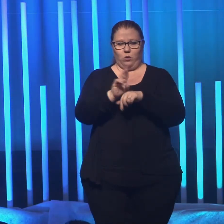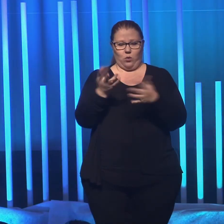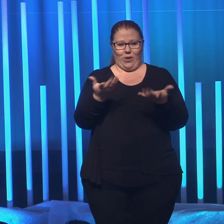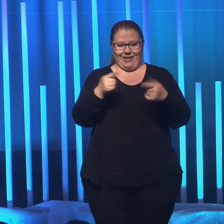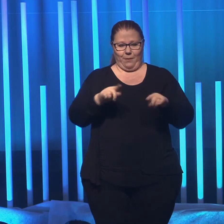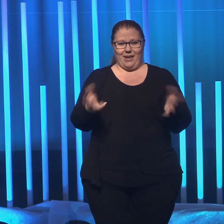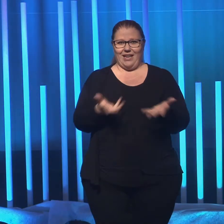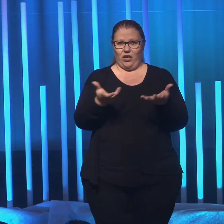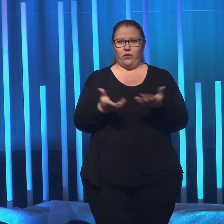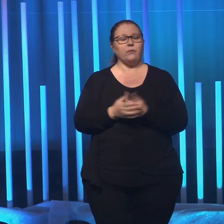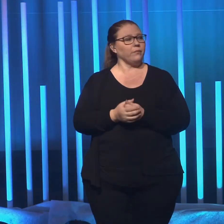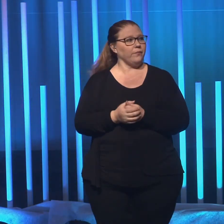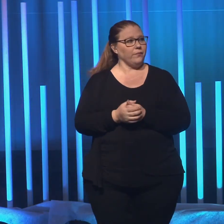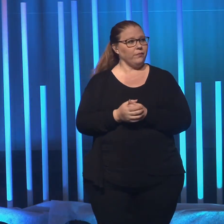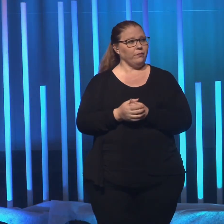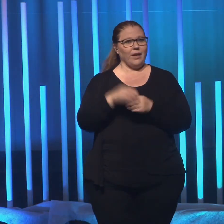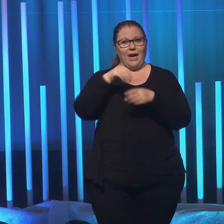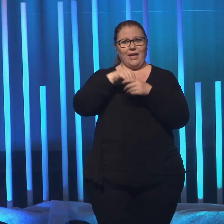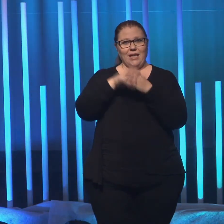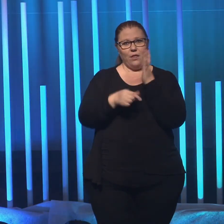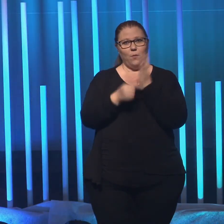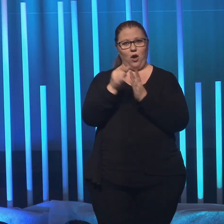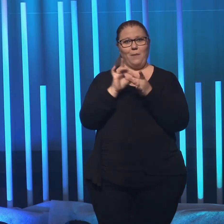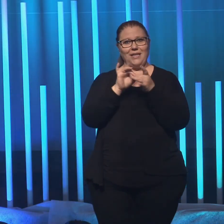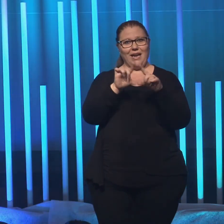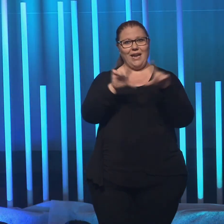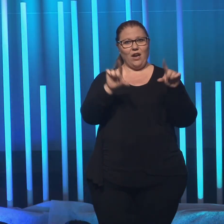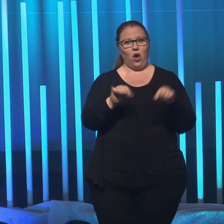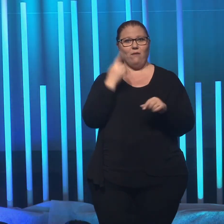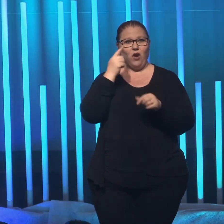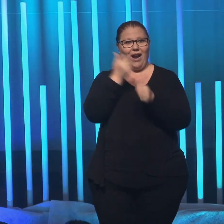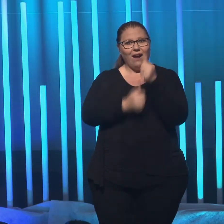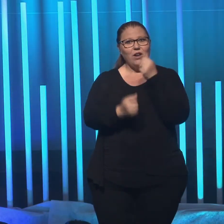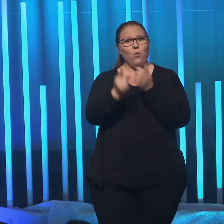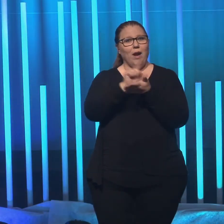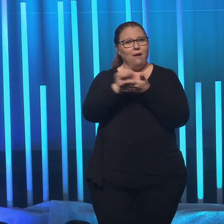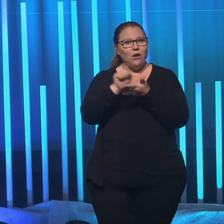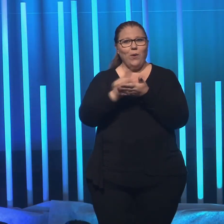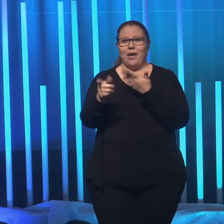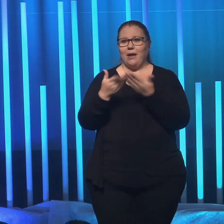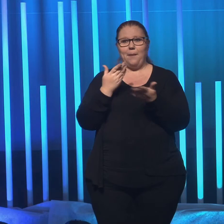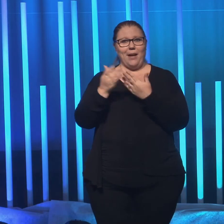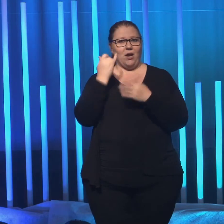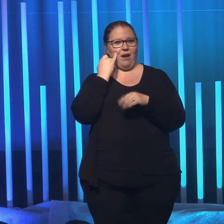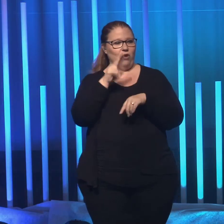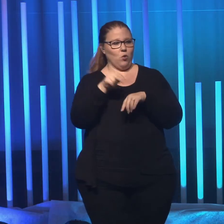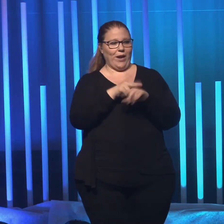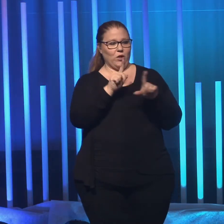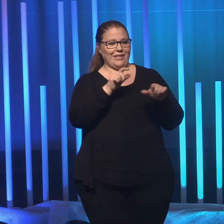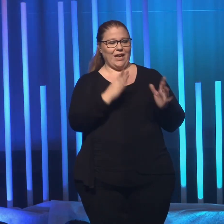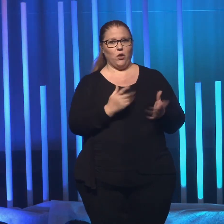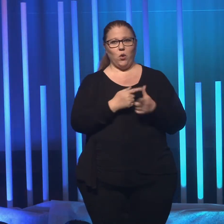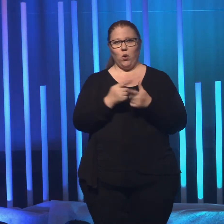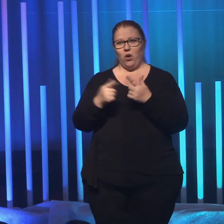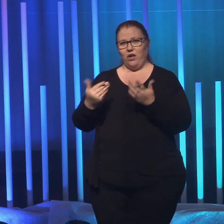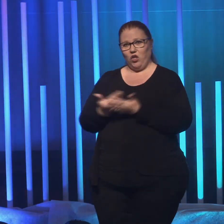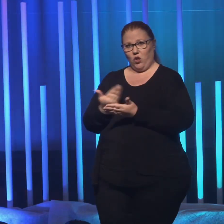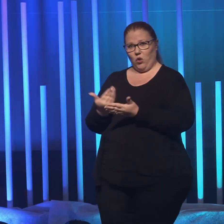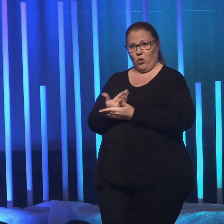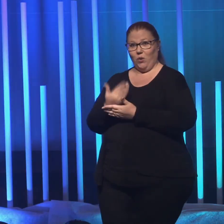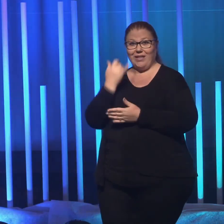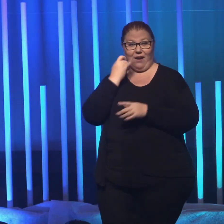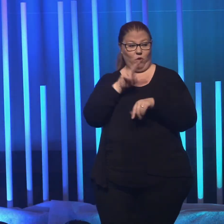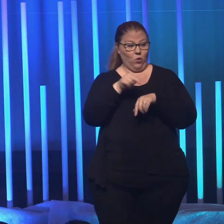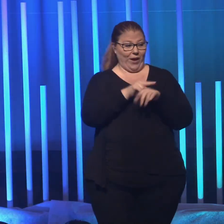network. Inside that program is a Connect card. That's for everyone every week, whether you're a regular attender or you're new here. So if you're a